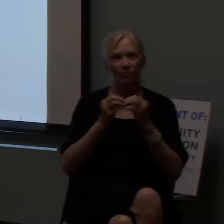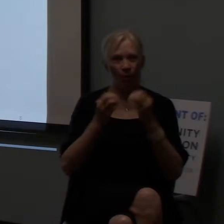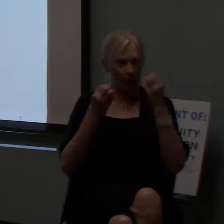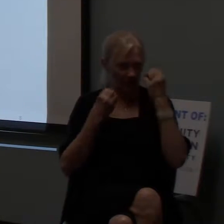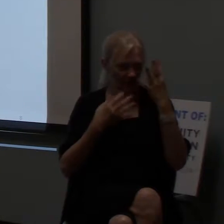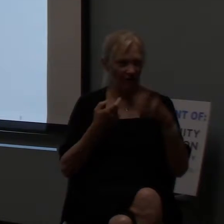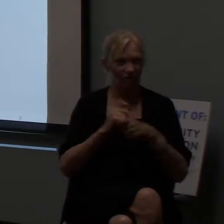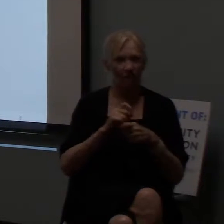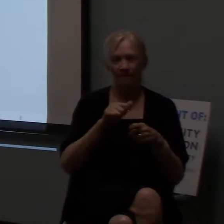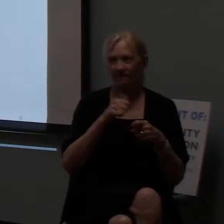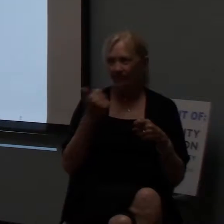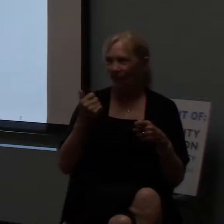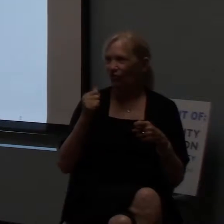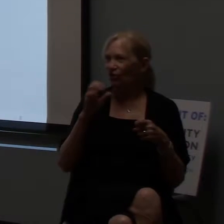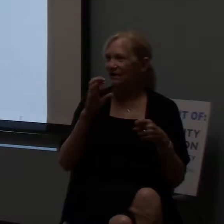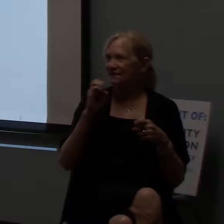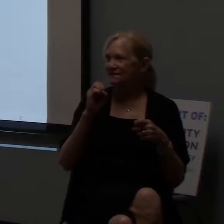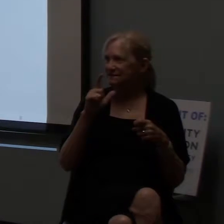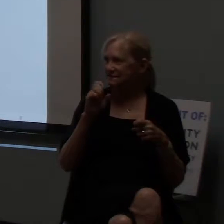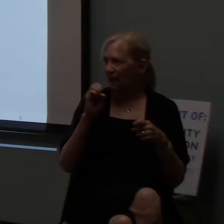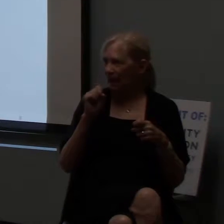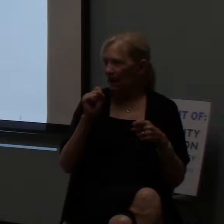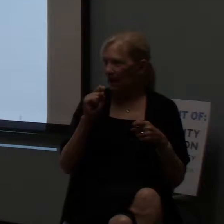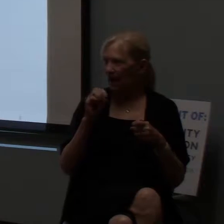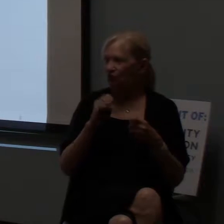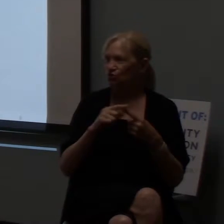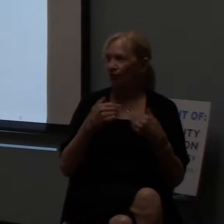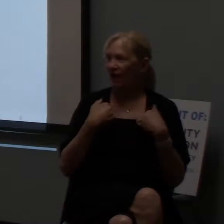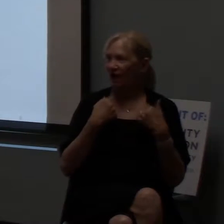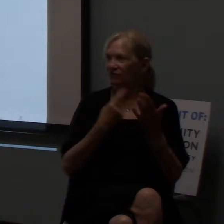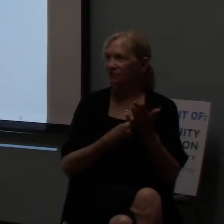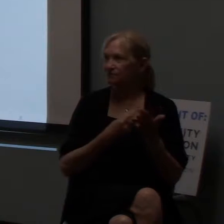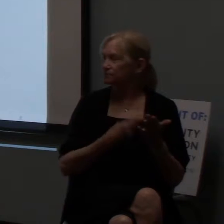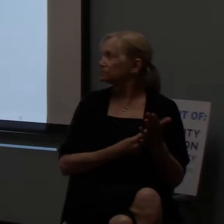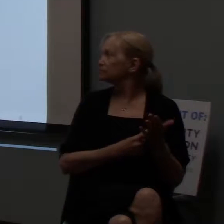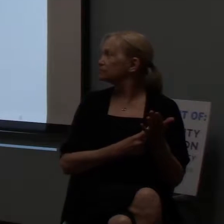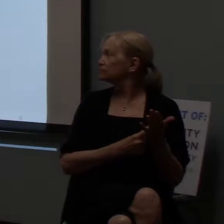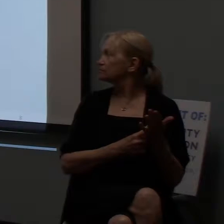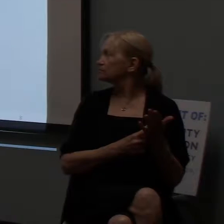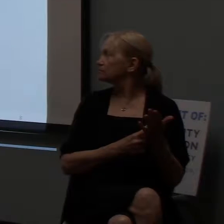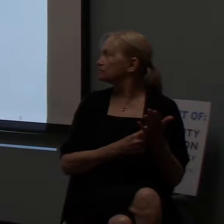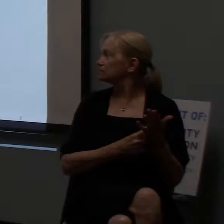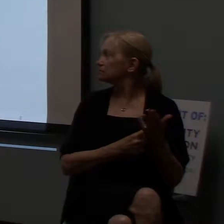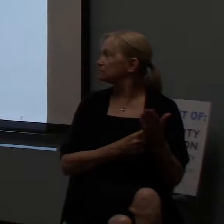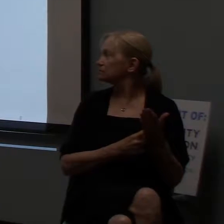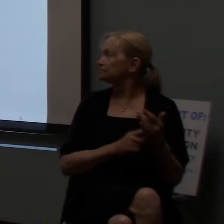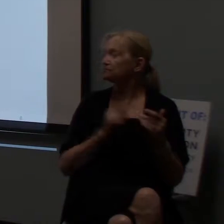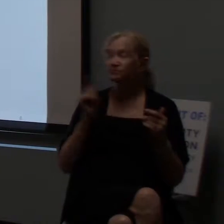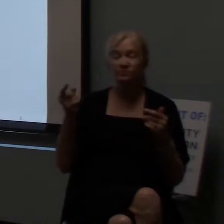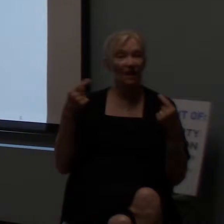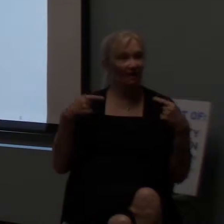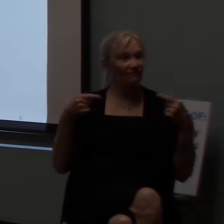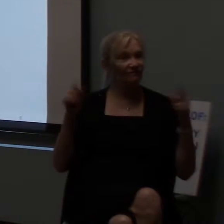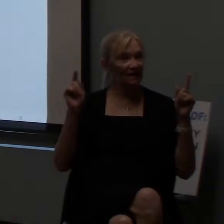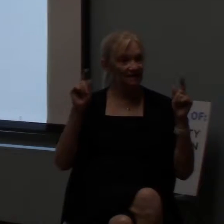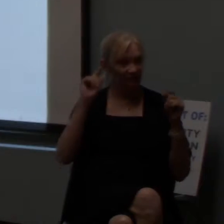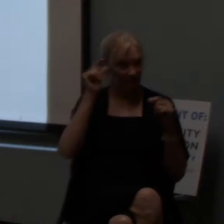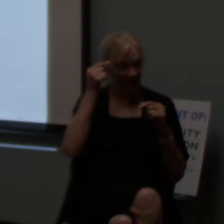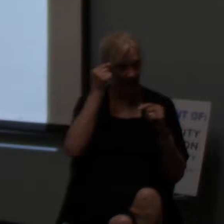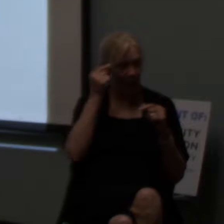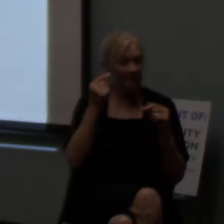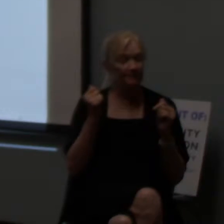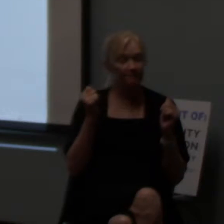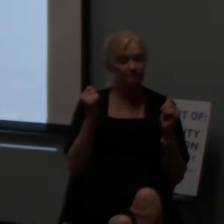other Celeste and things, to have a discussion. So the first category I chose was effective governance. And